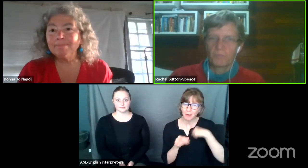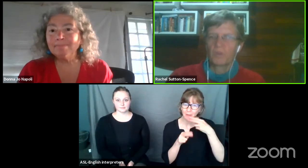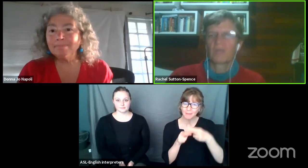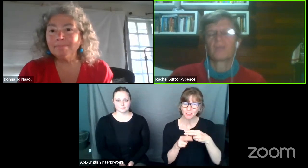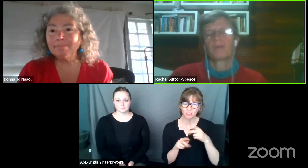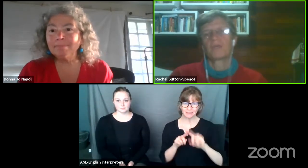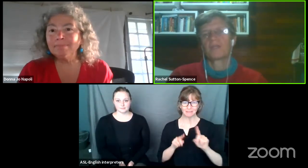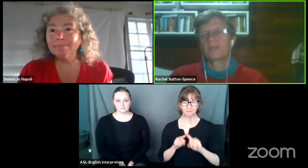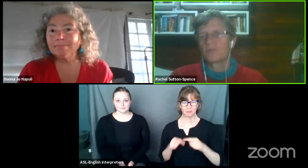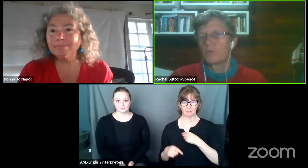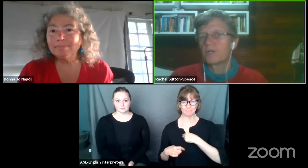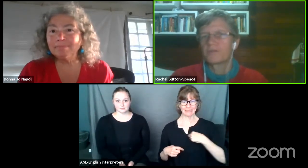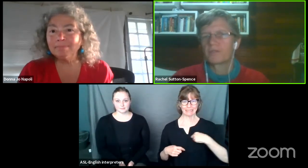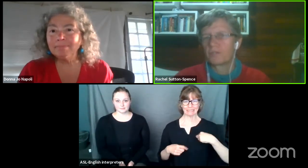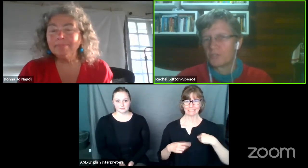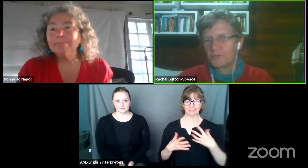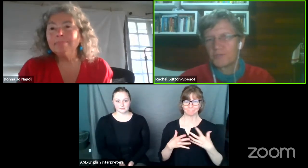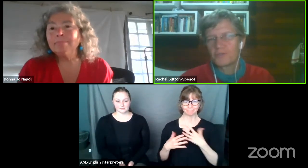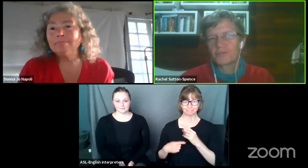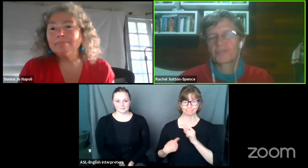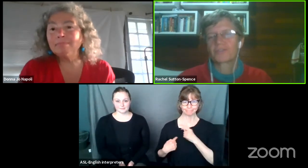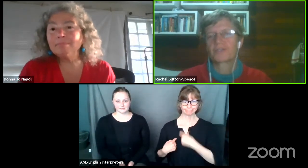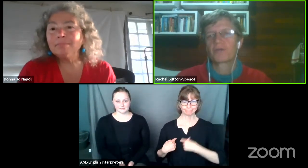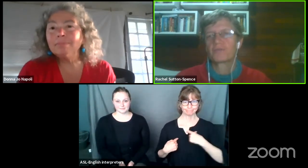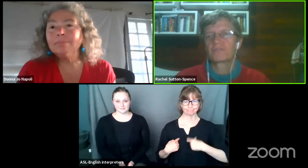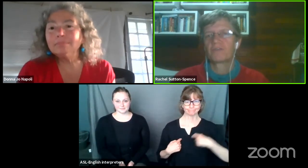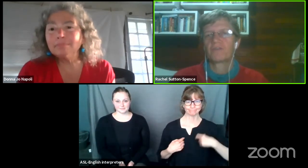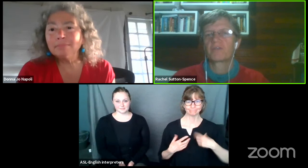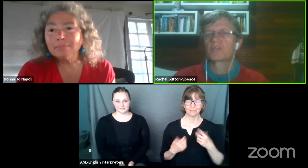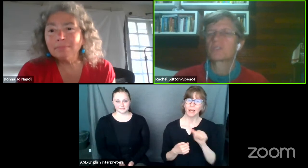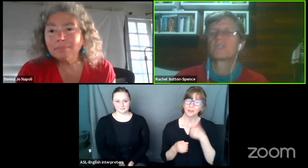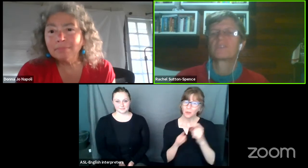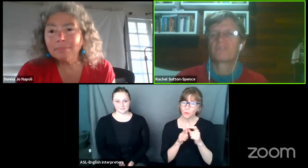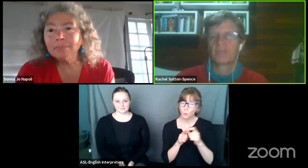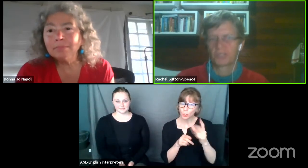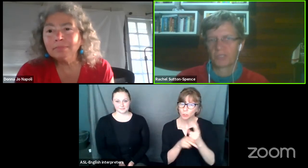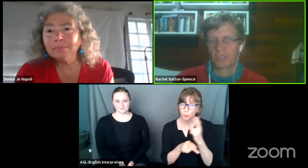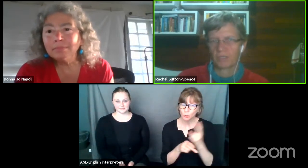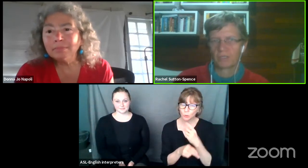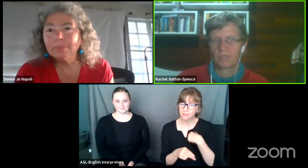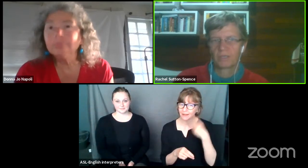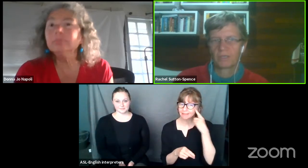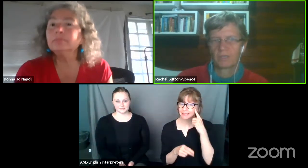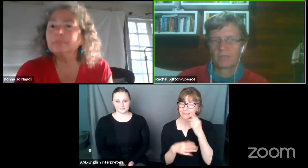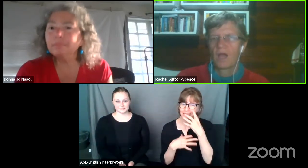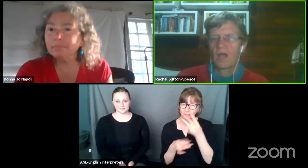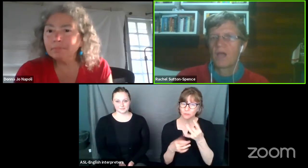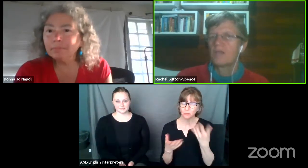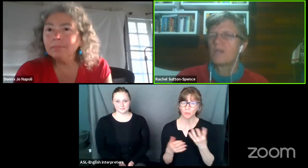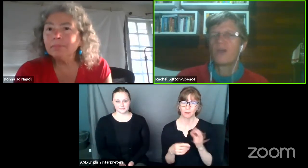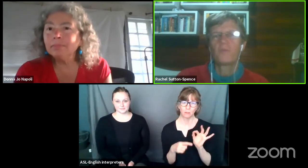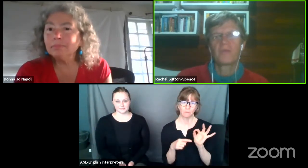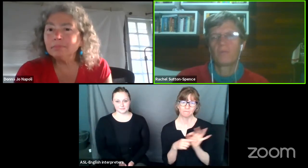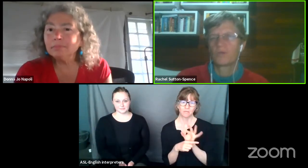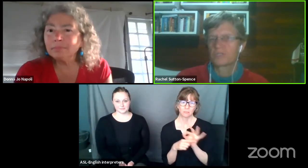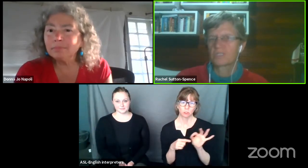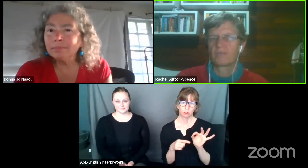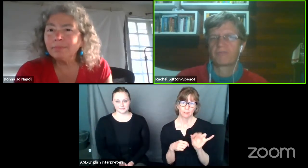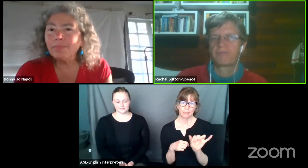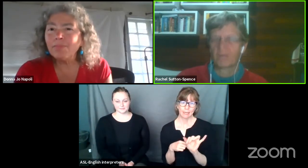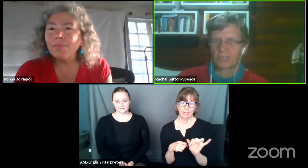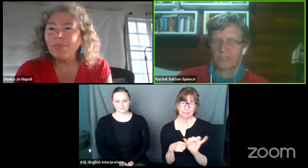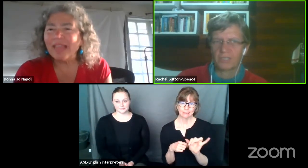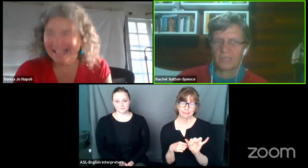This boy, and another word that you used that I always find very interesting is functioning. Nobody wants